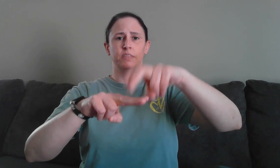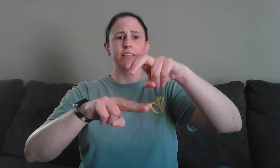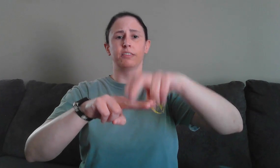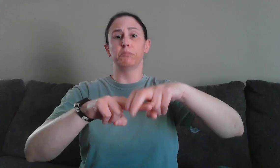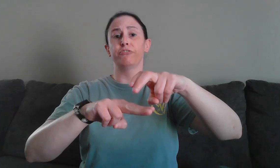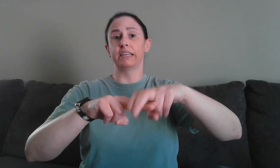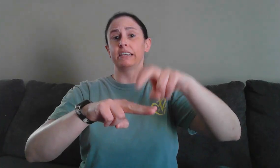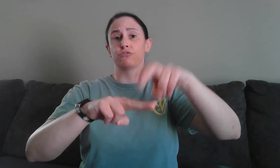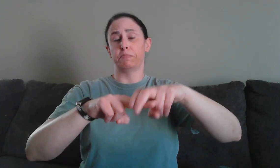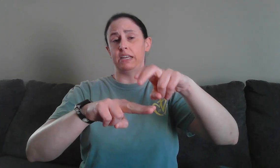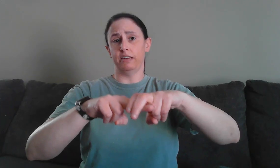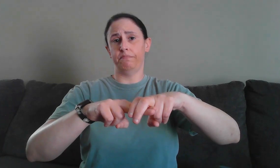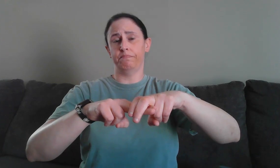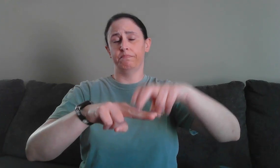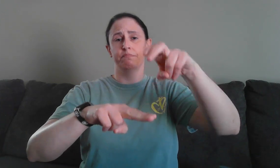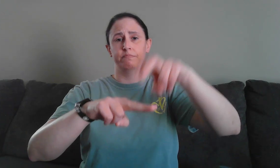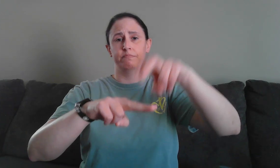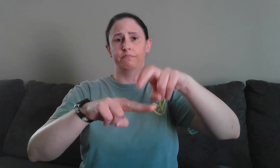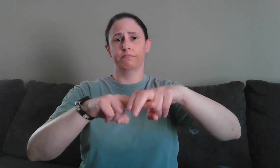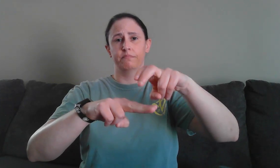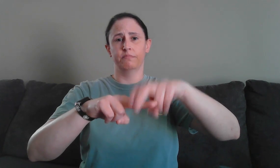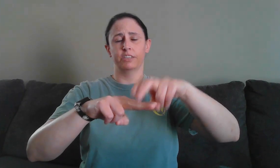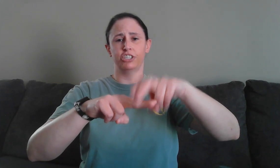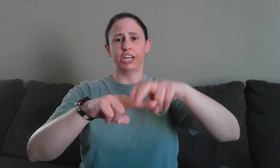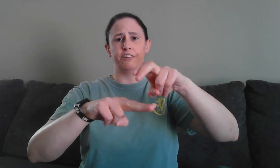and the movement is repeated, chair.